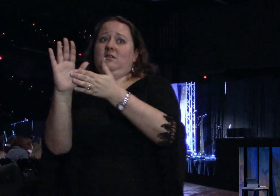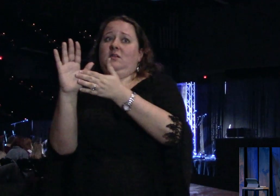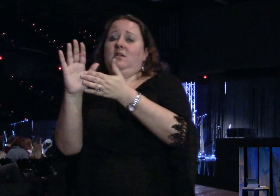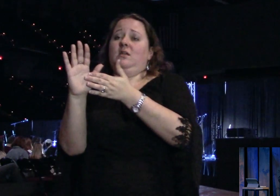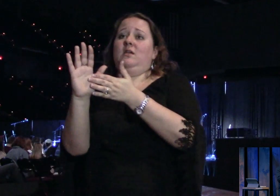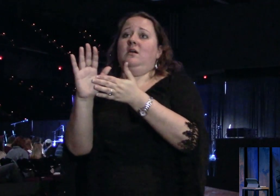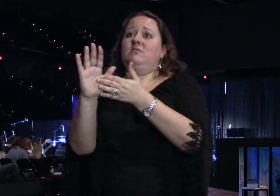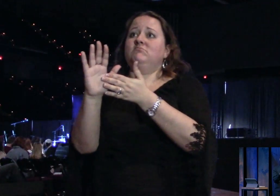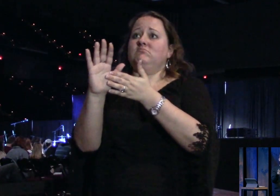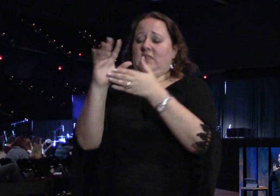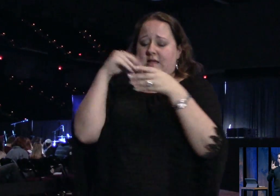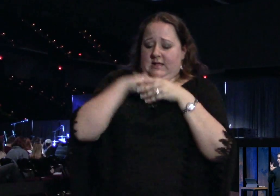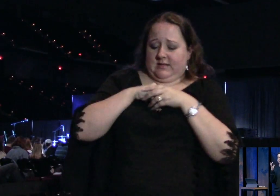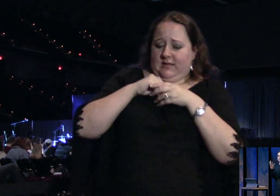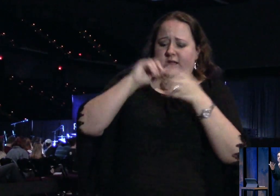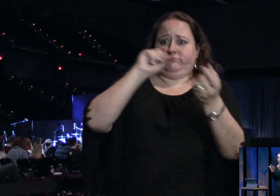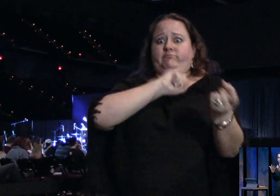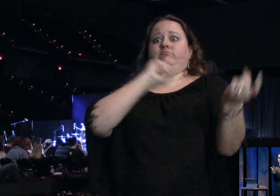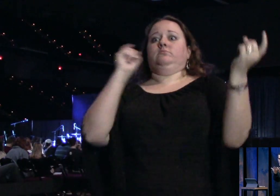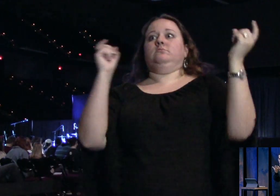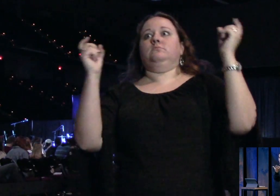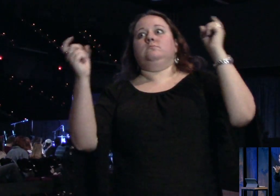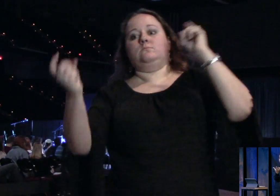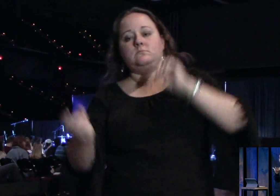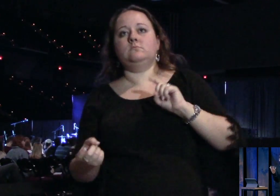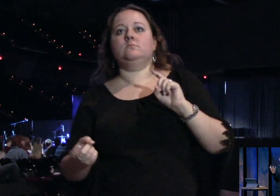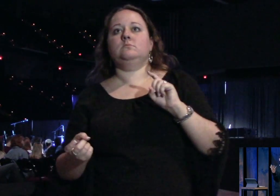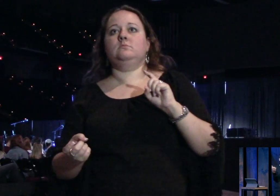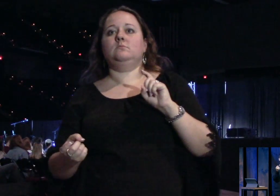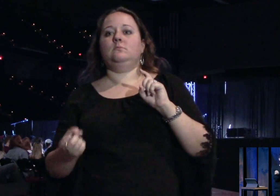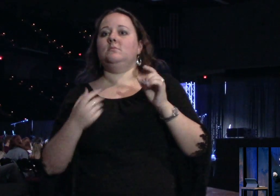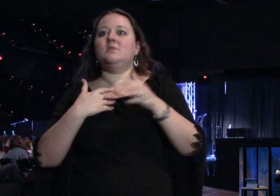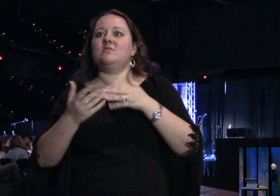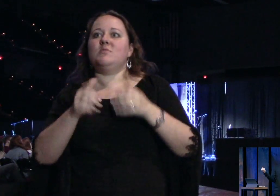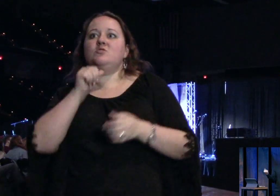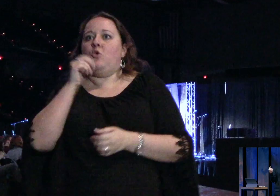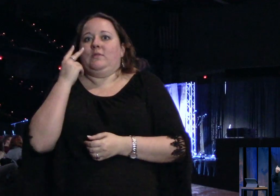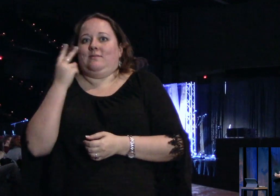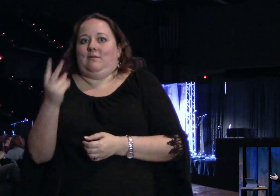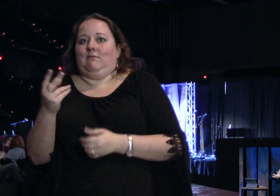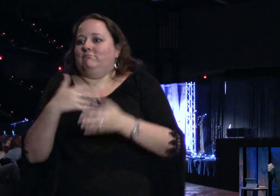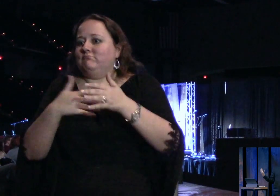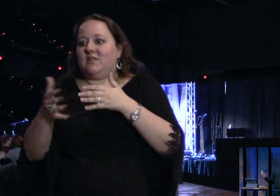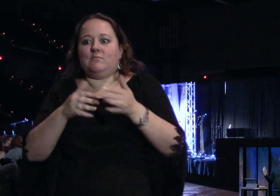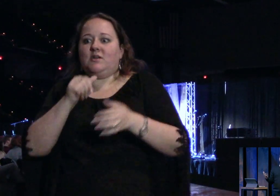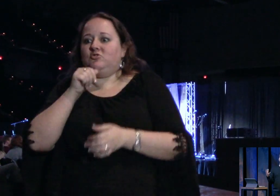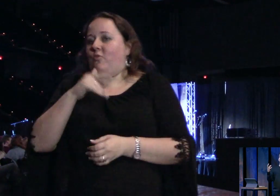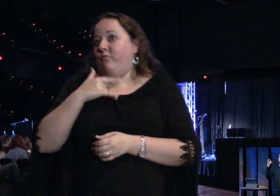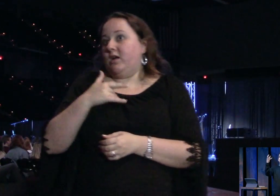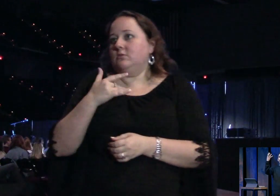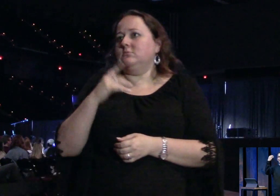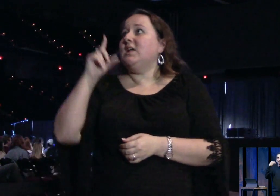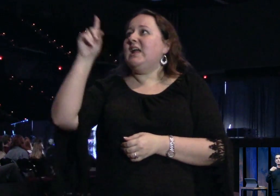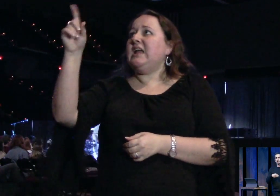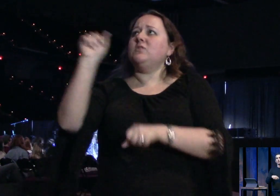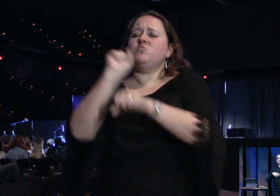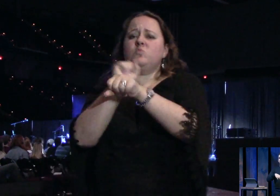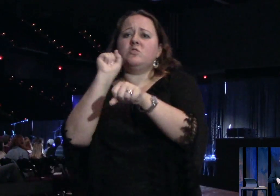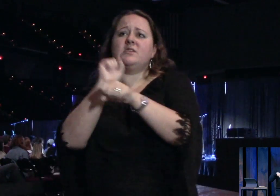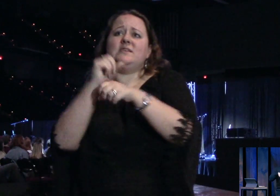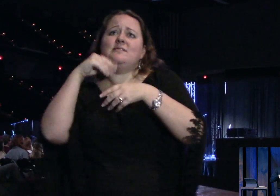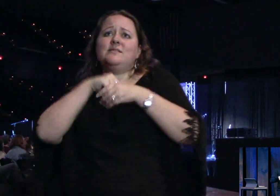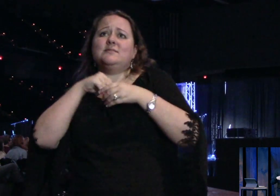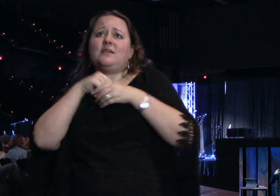righteousness and he transforms us inside so completely, even if you can't see it, even if you don't feel it. He does such